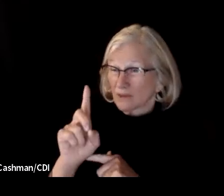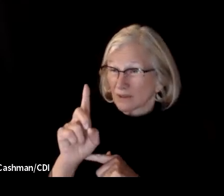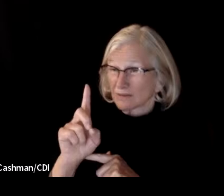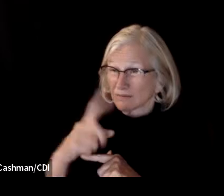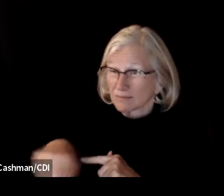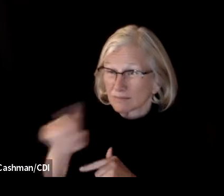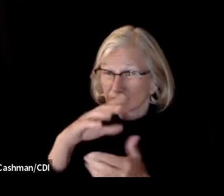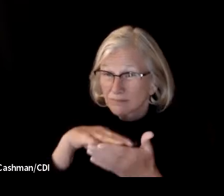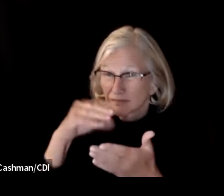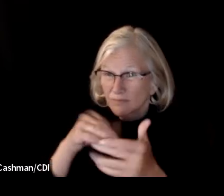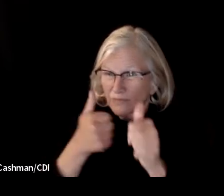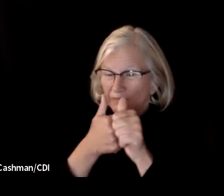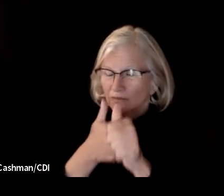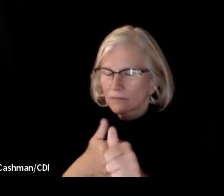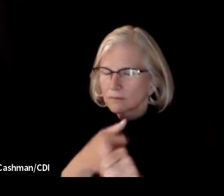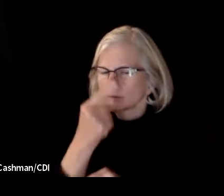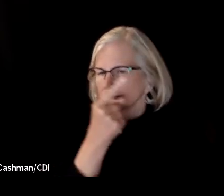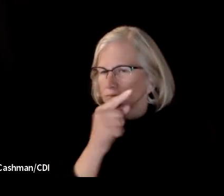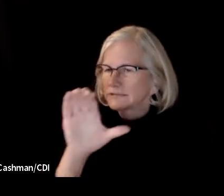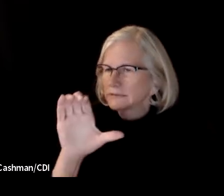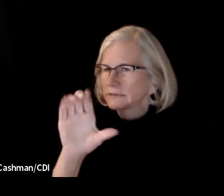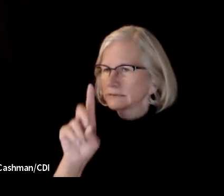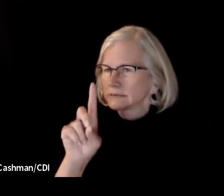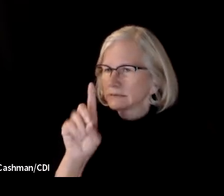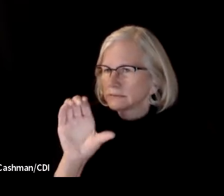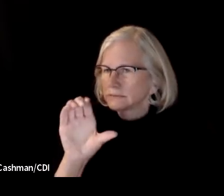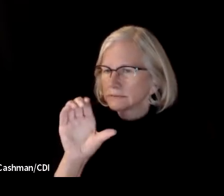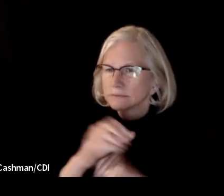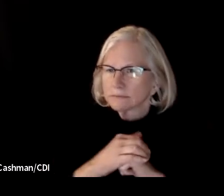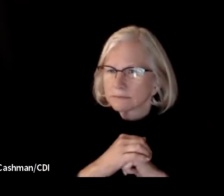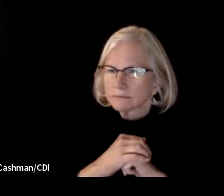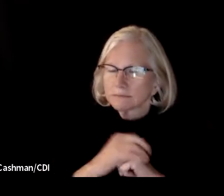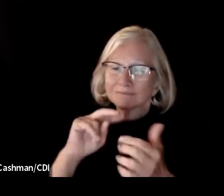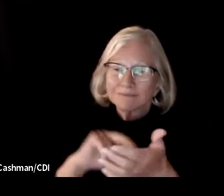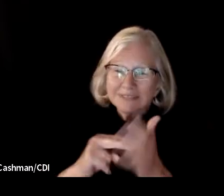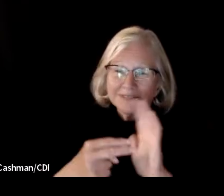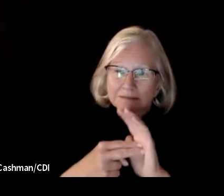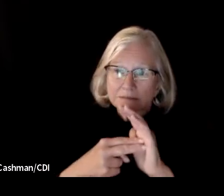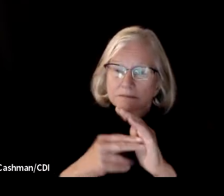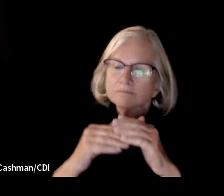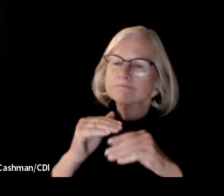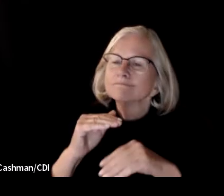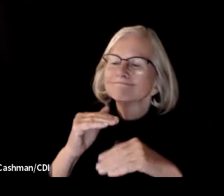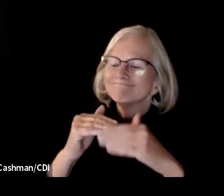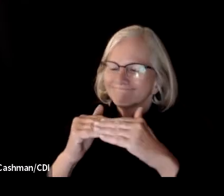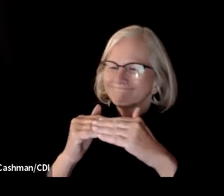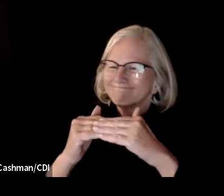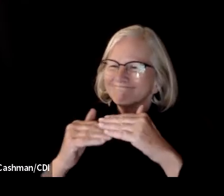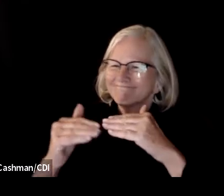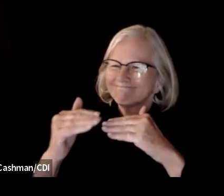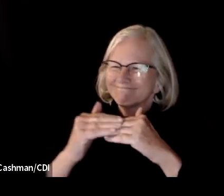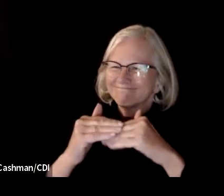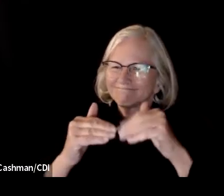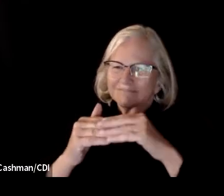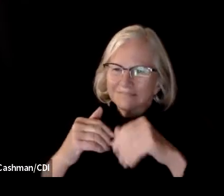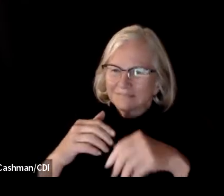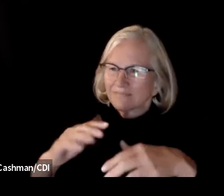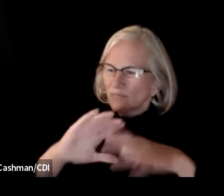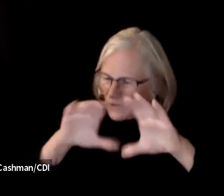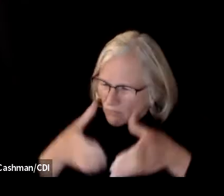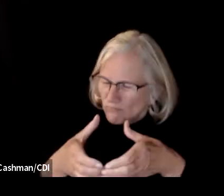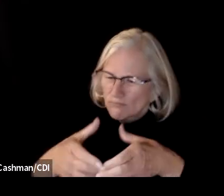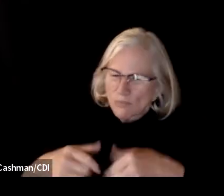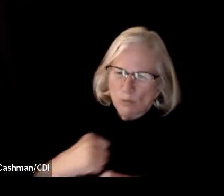This means using multiple prevention strategies together to provide the best protection. Proactive